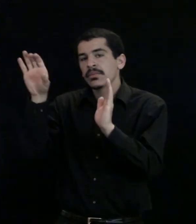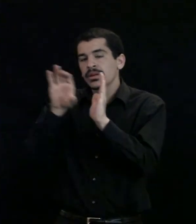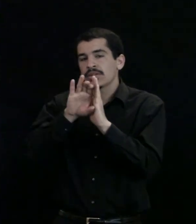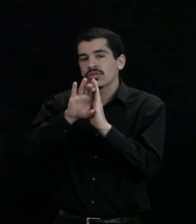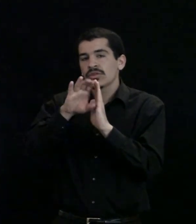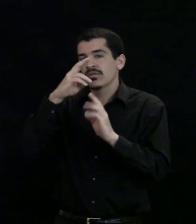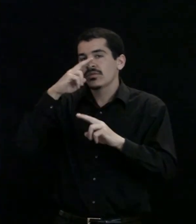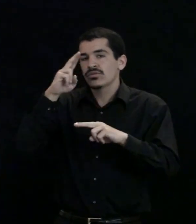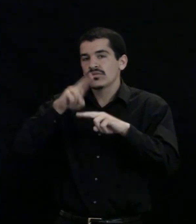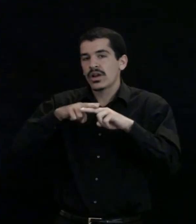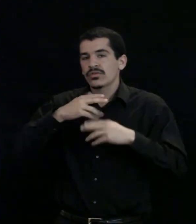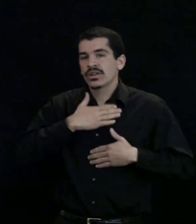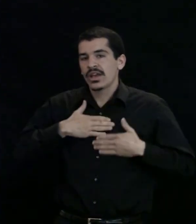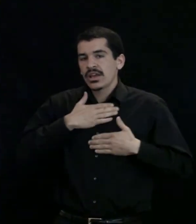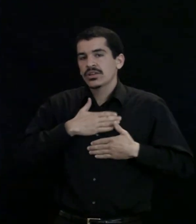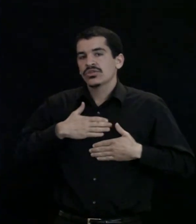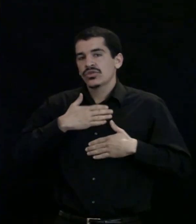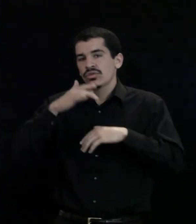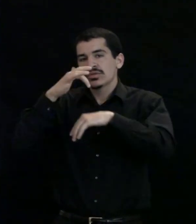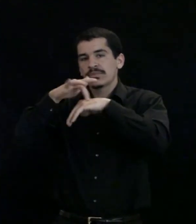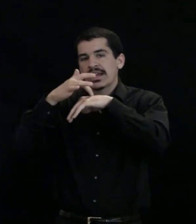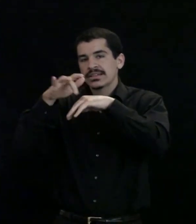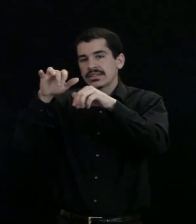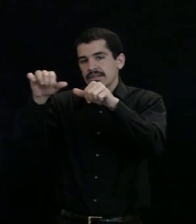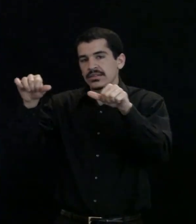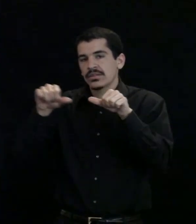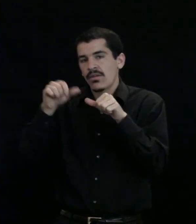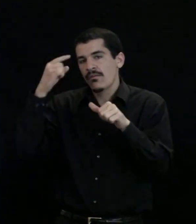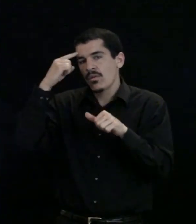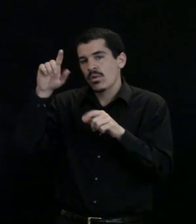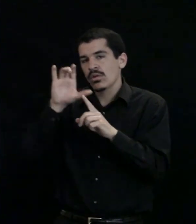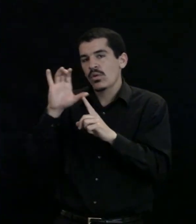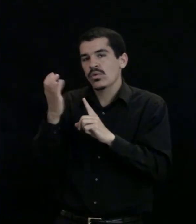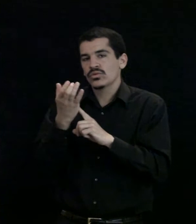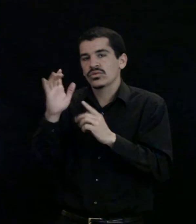spaces in the Culture Center.